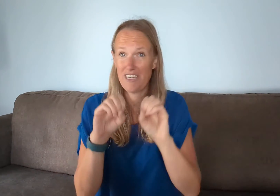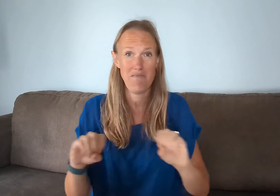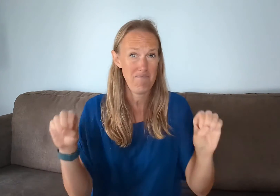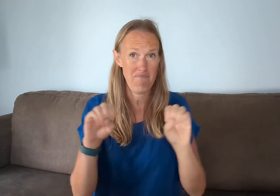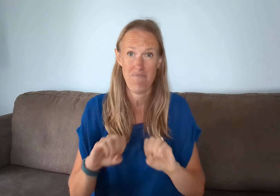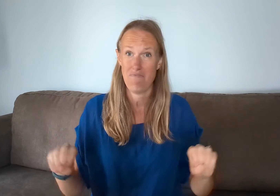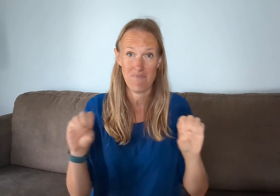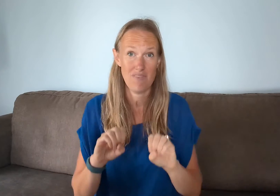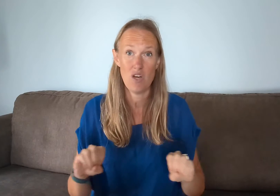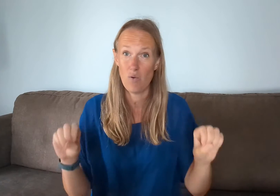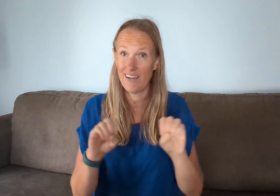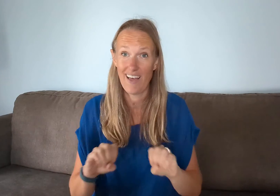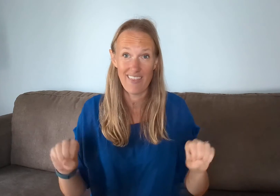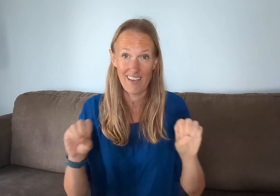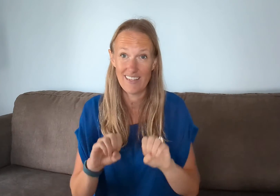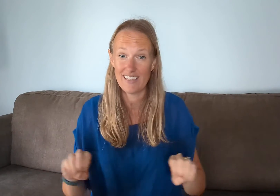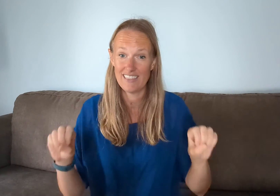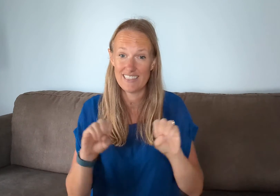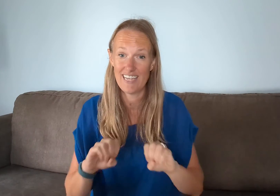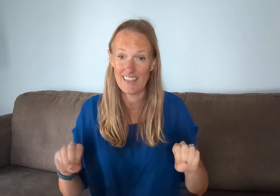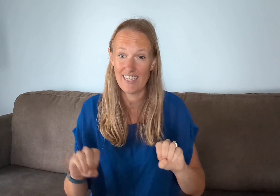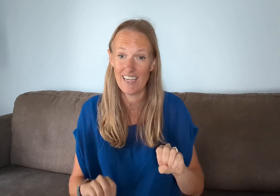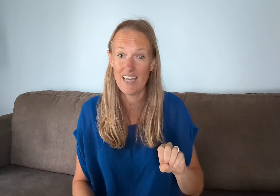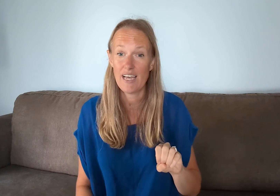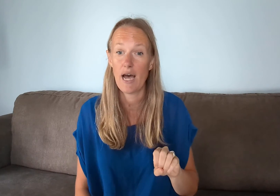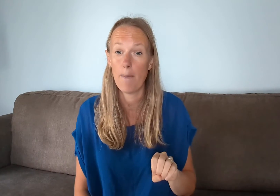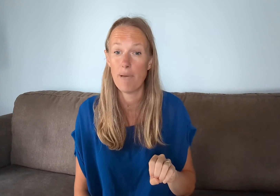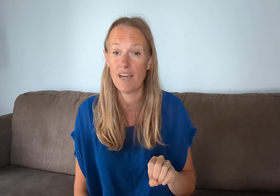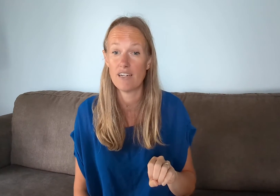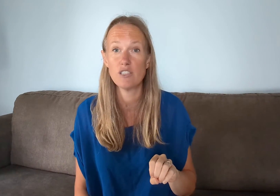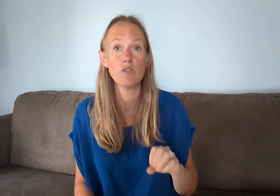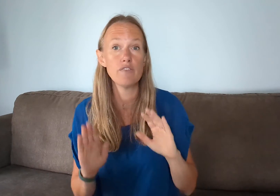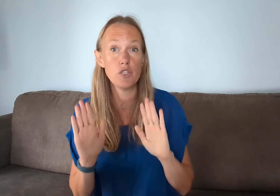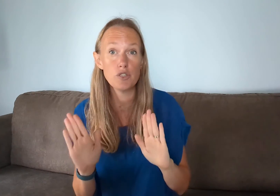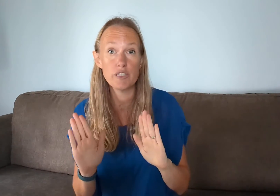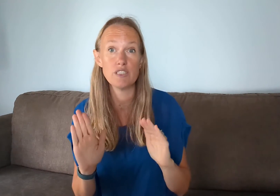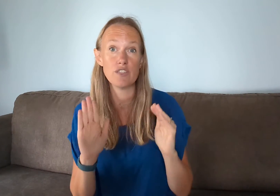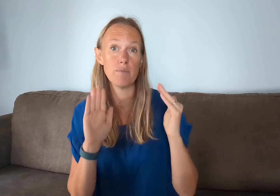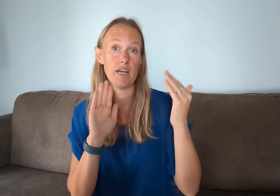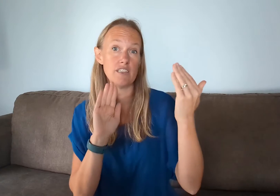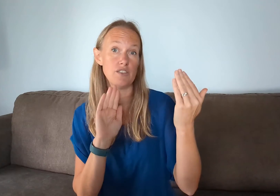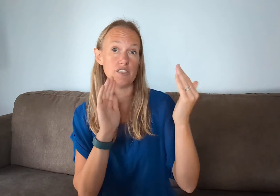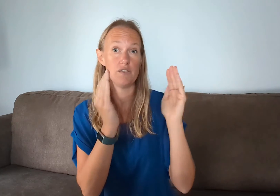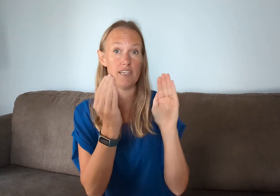again, no one, nothing, like this. Nothing compares. So you have two choices for compares. You can do like